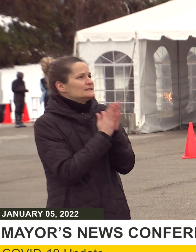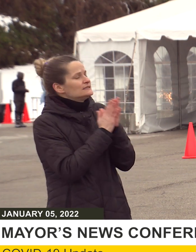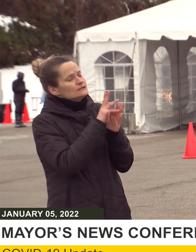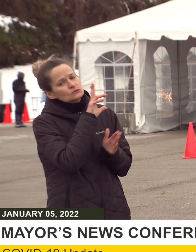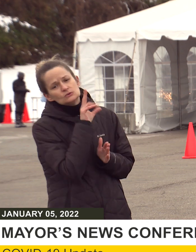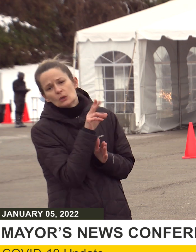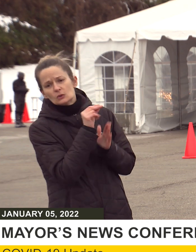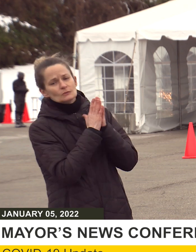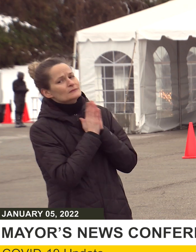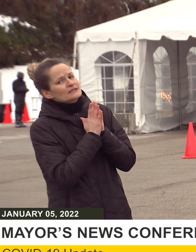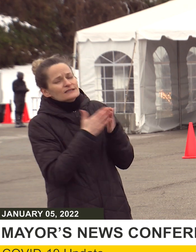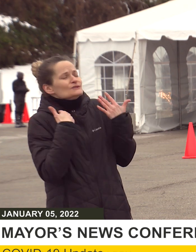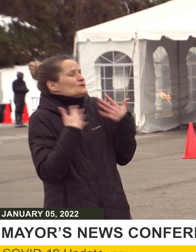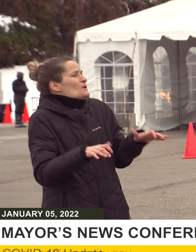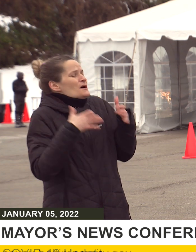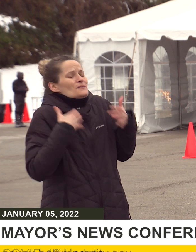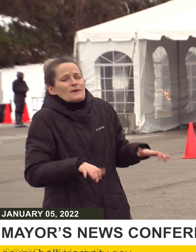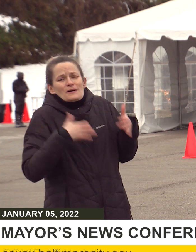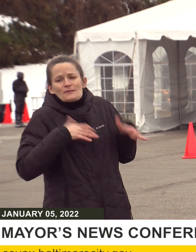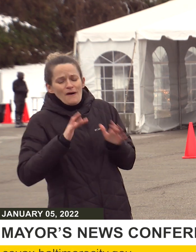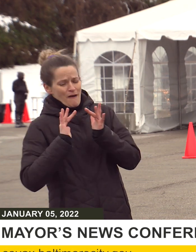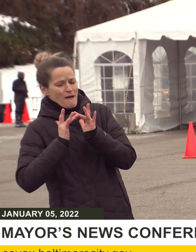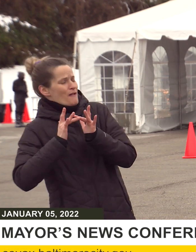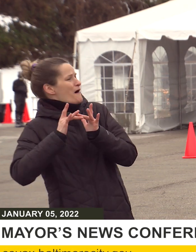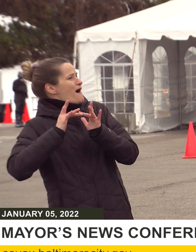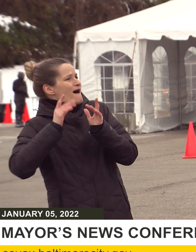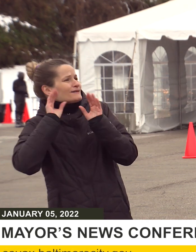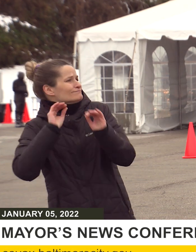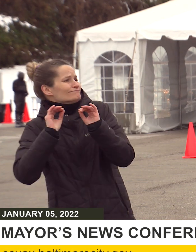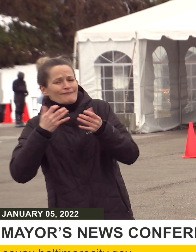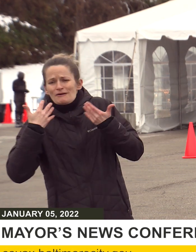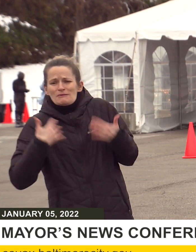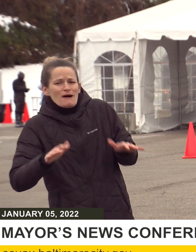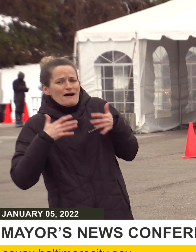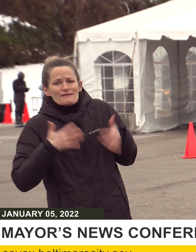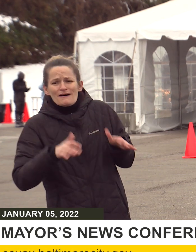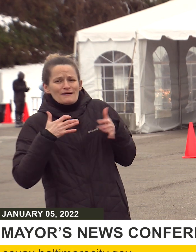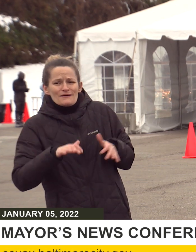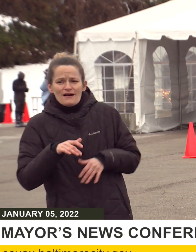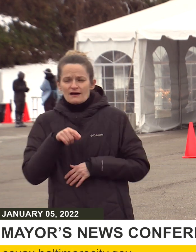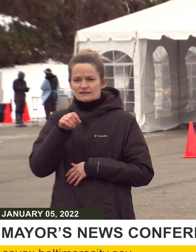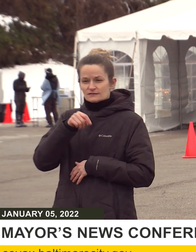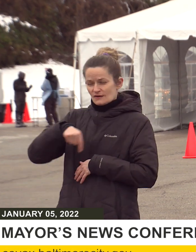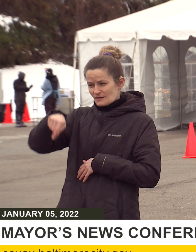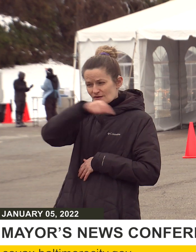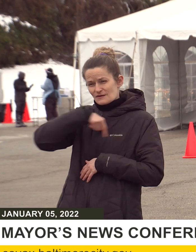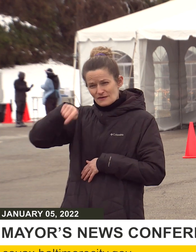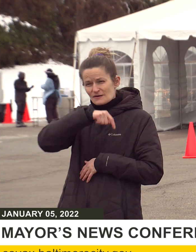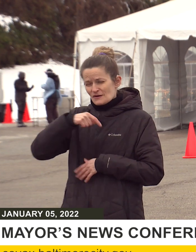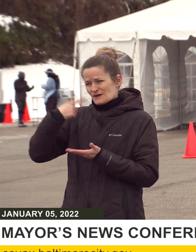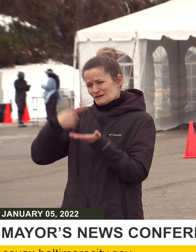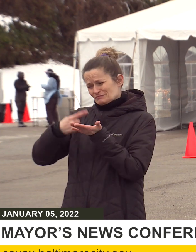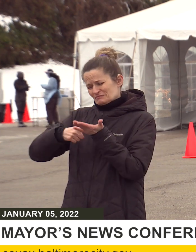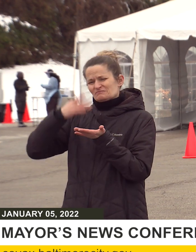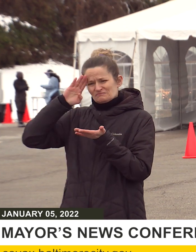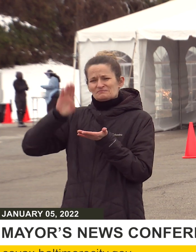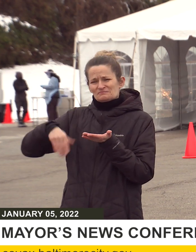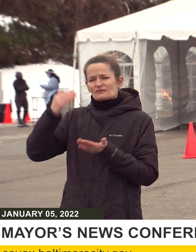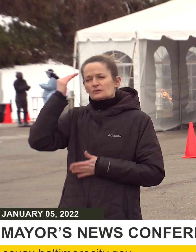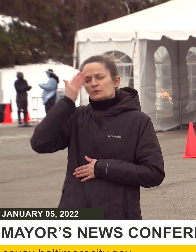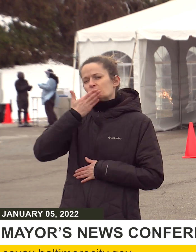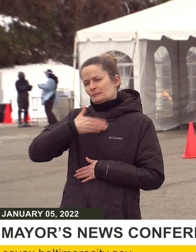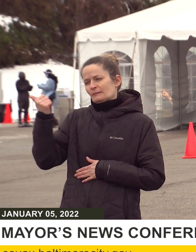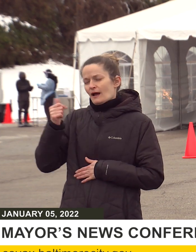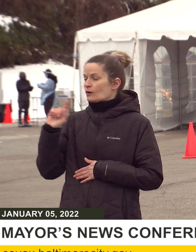have to go back to learning at home. And we all know that the best place for students to learn is in the classroom, where they